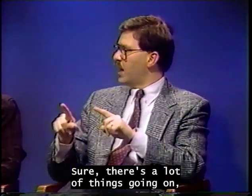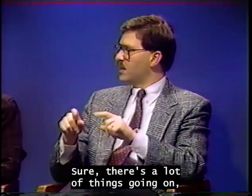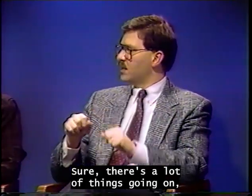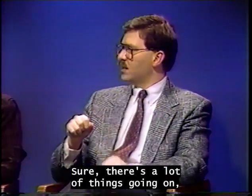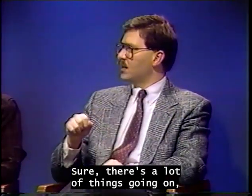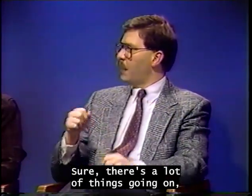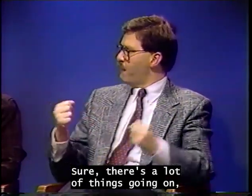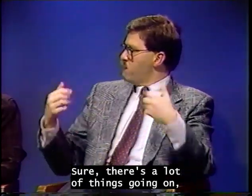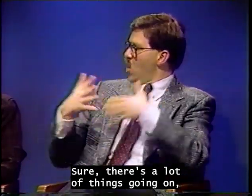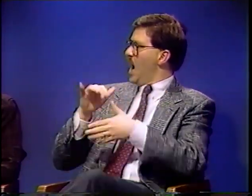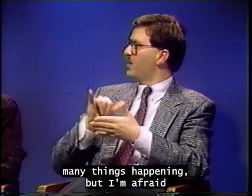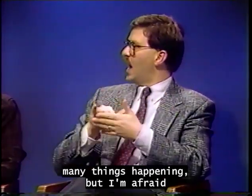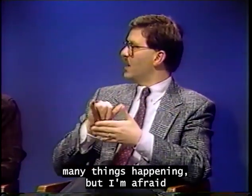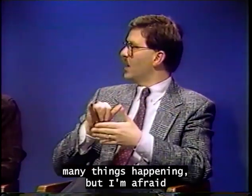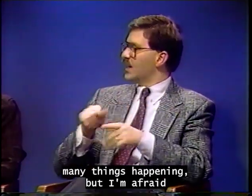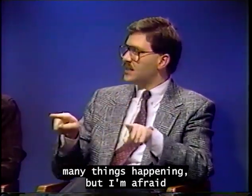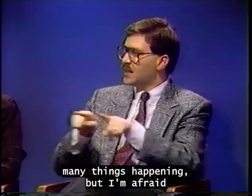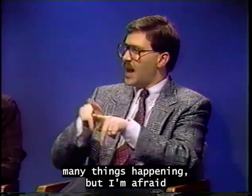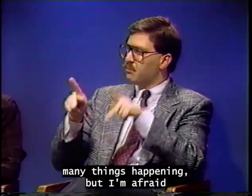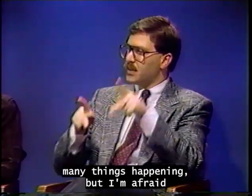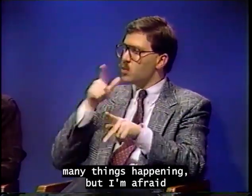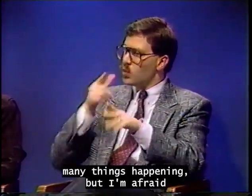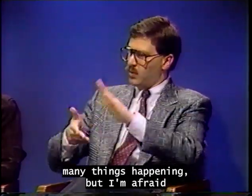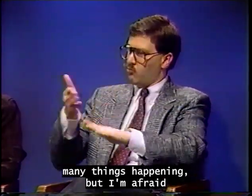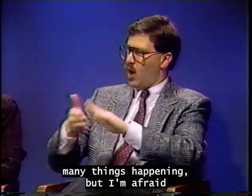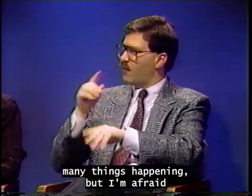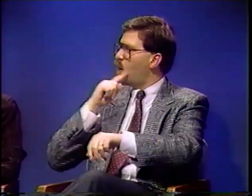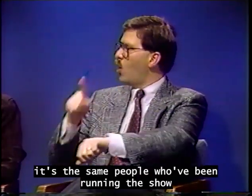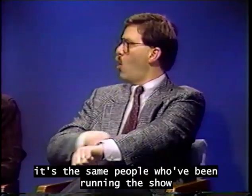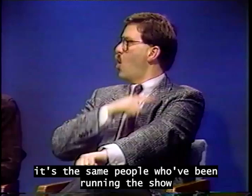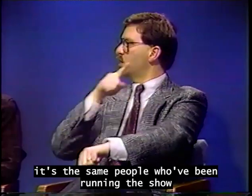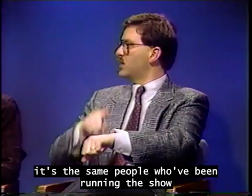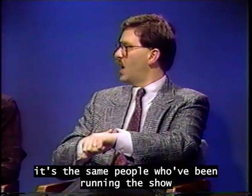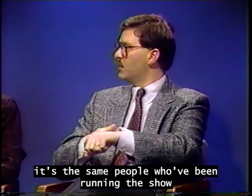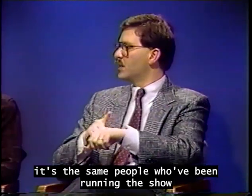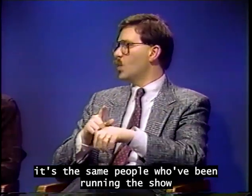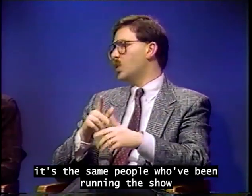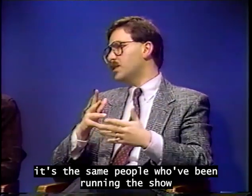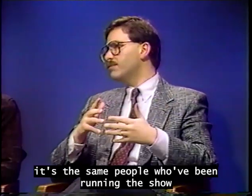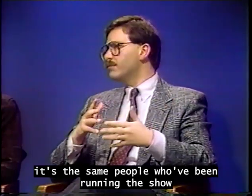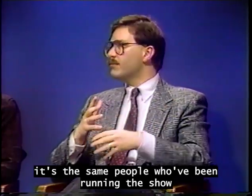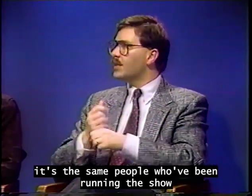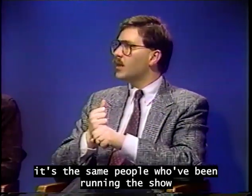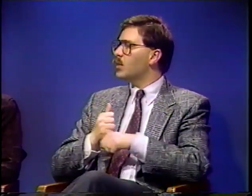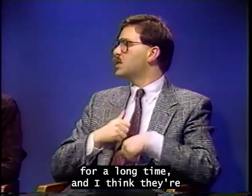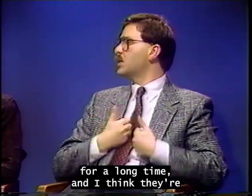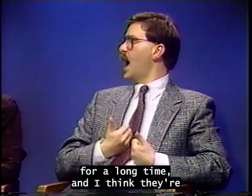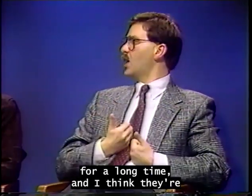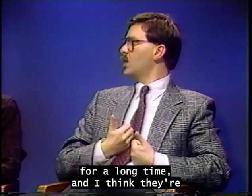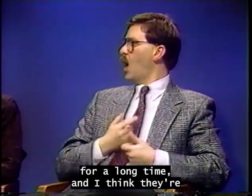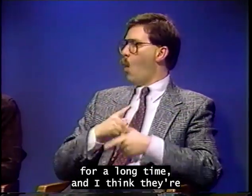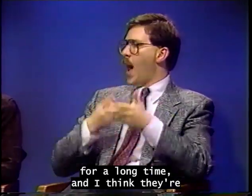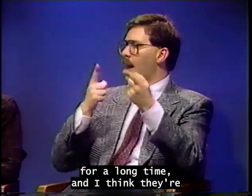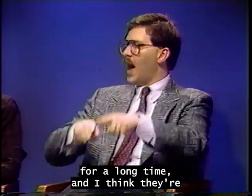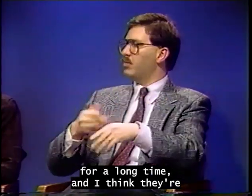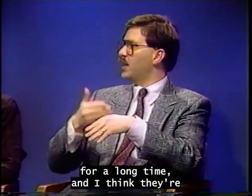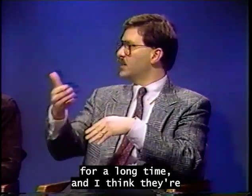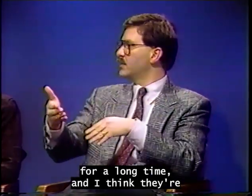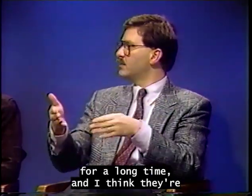a lot of things going on, many things happening, but I'm afraid it's the same people who've been running the show for a long time. And I